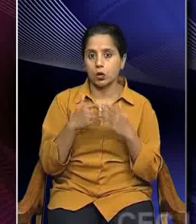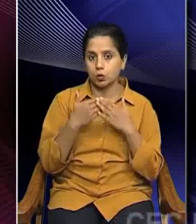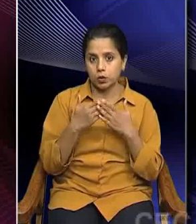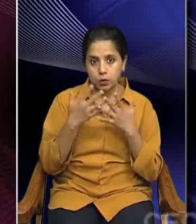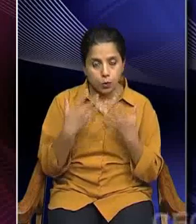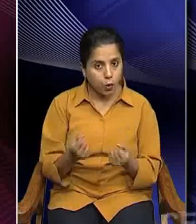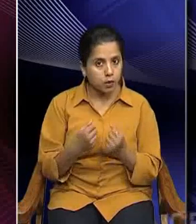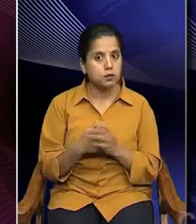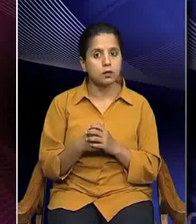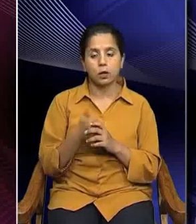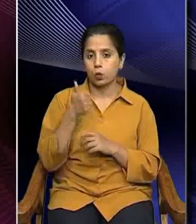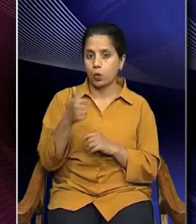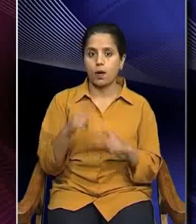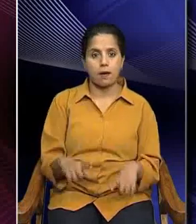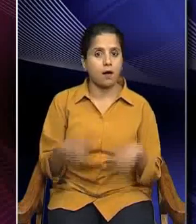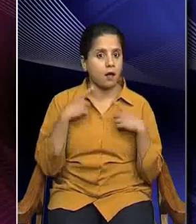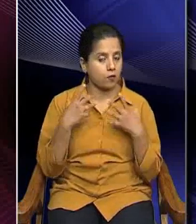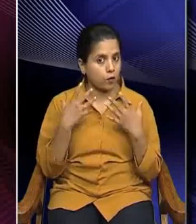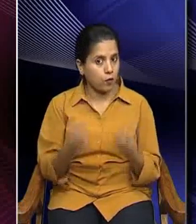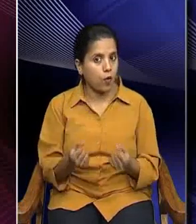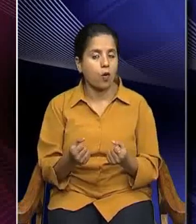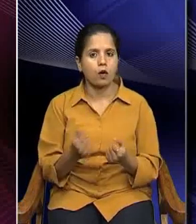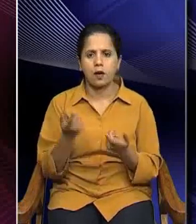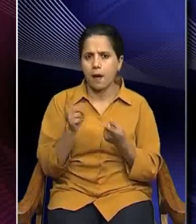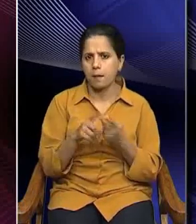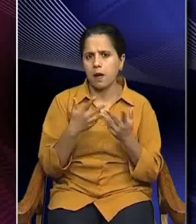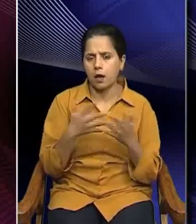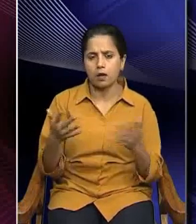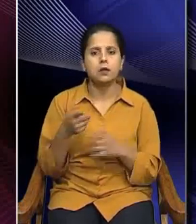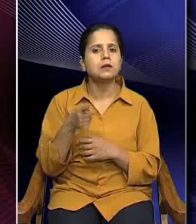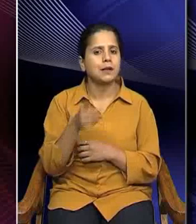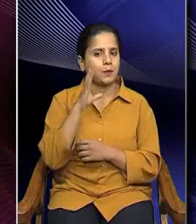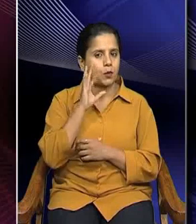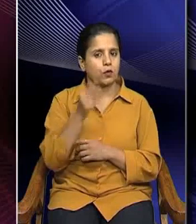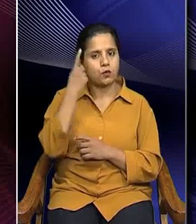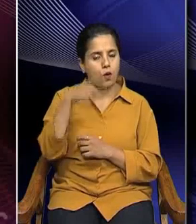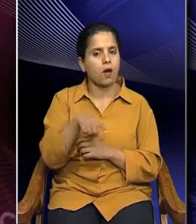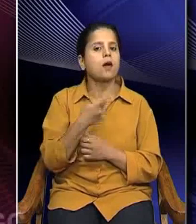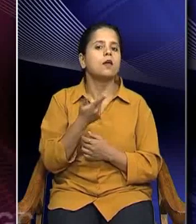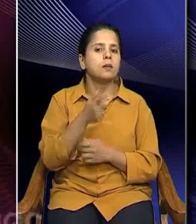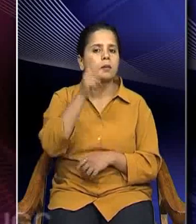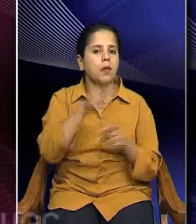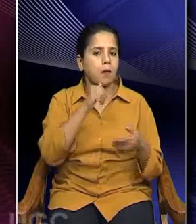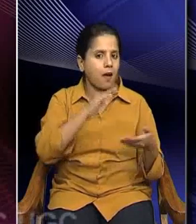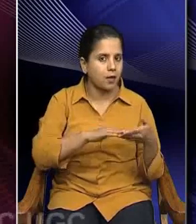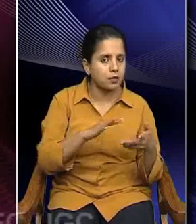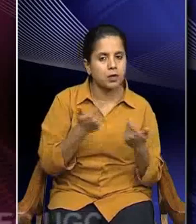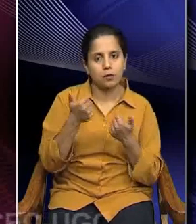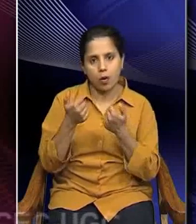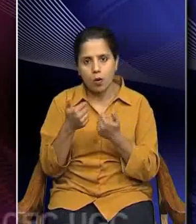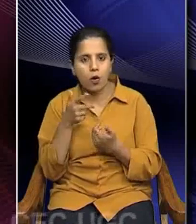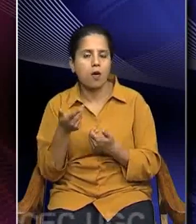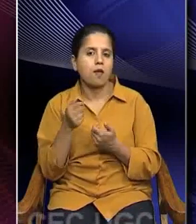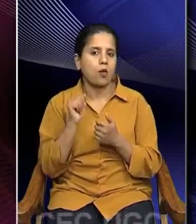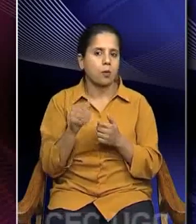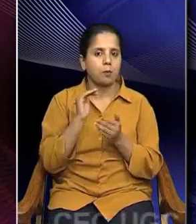good life circumstances, it is important for couples and families to plan their number of